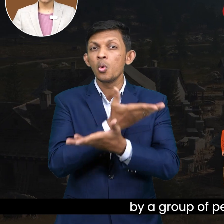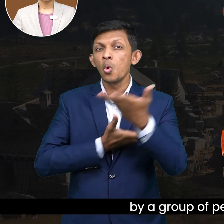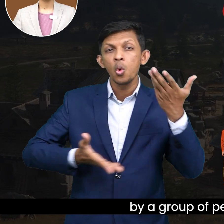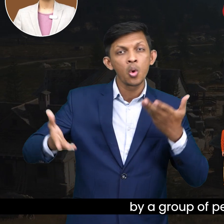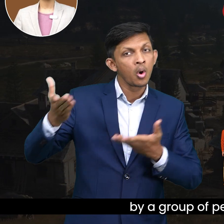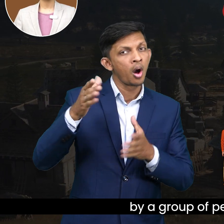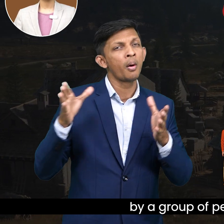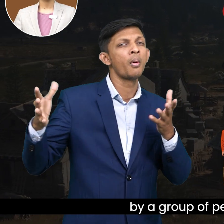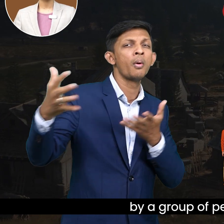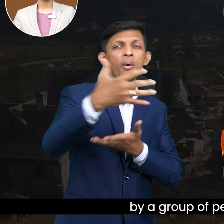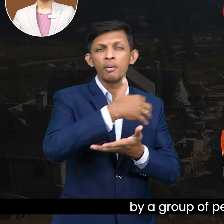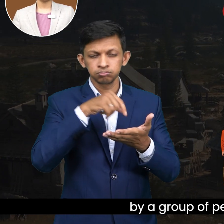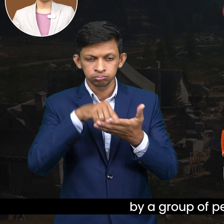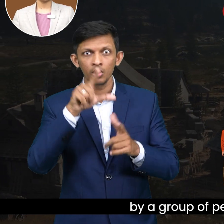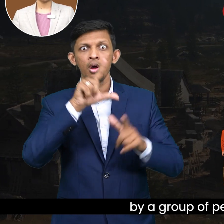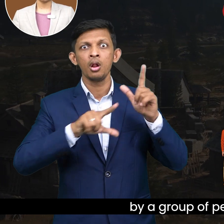together.